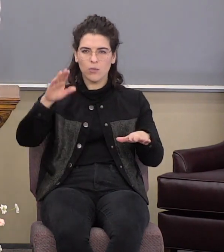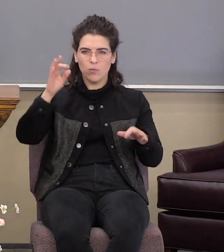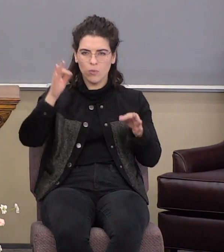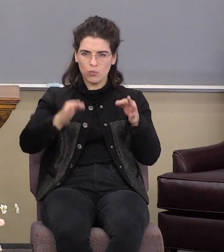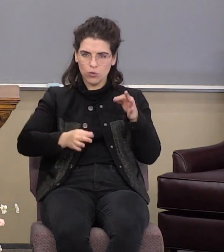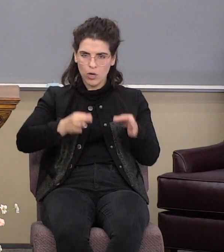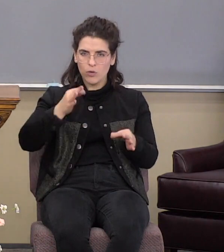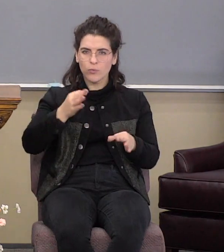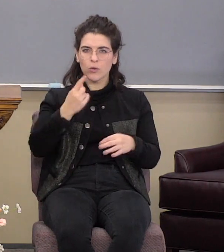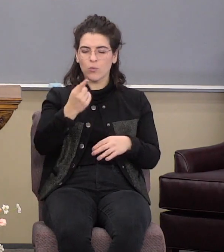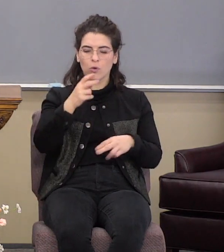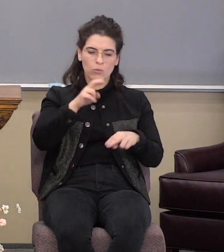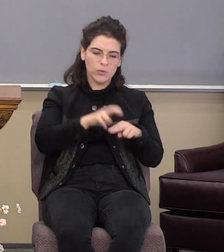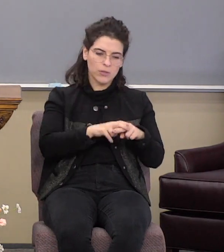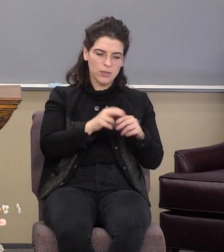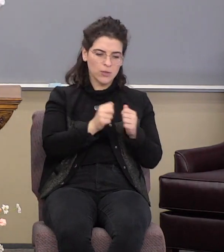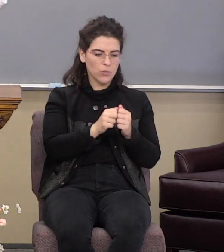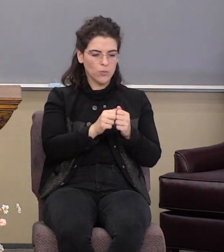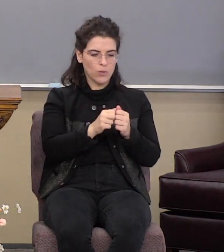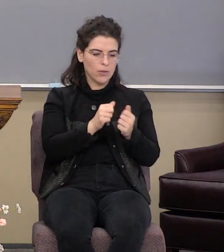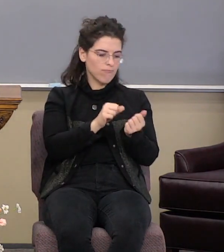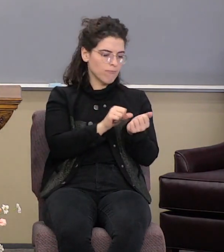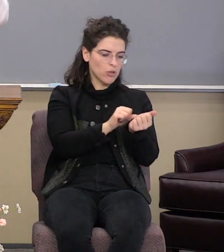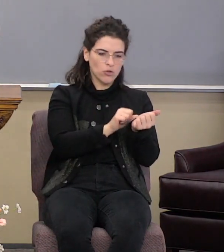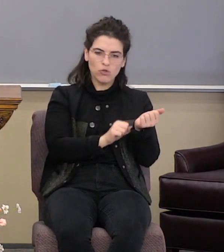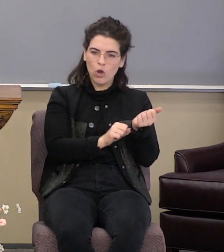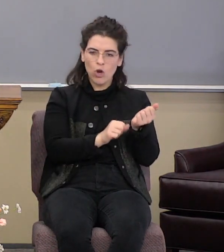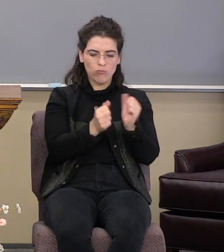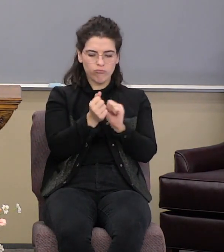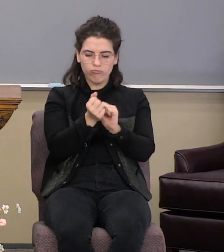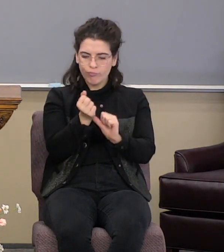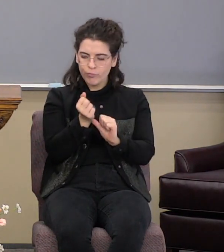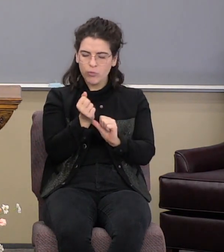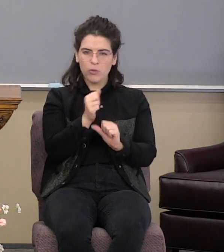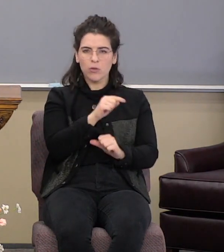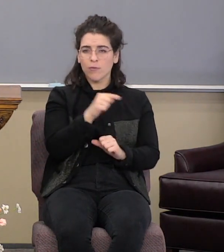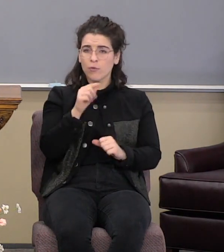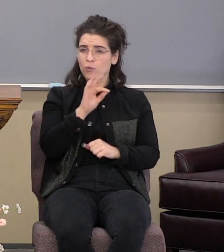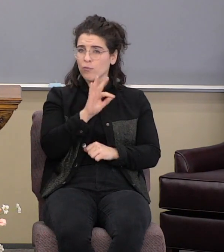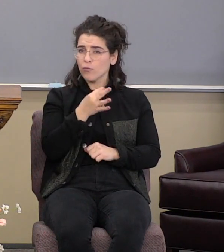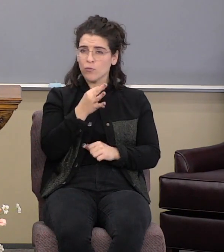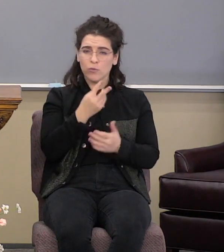who sits there with the scars in his hands, who was the first fruits of resurrection,